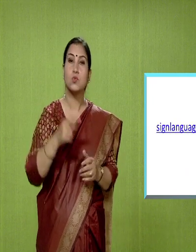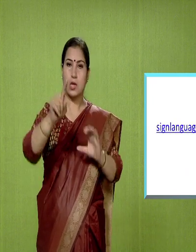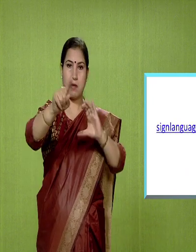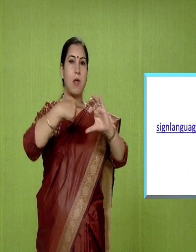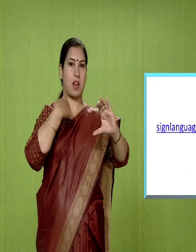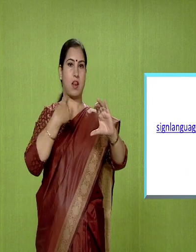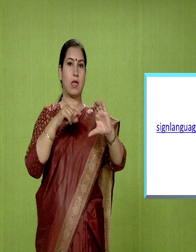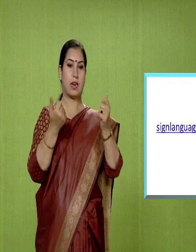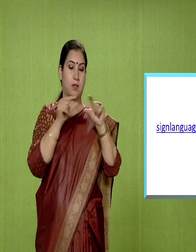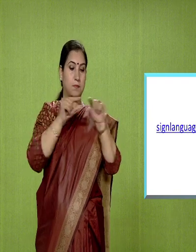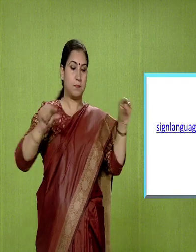you can email us at